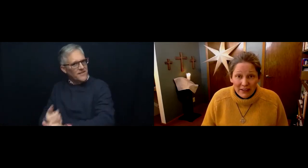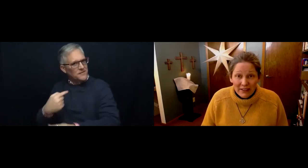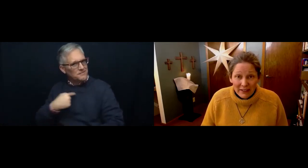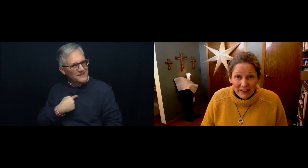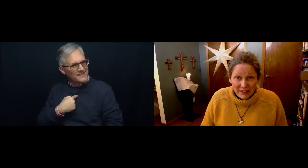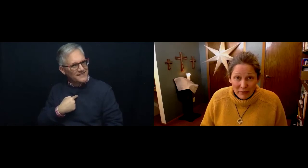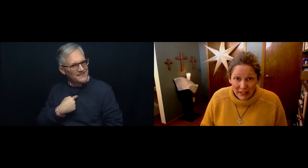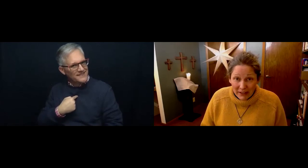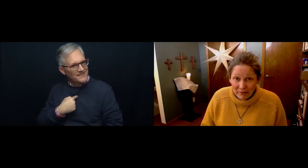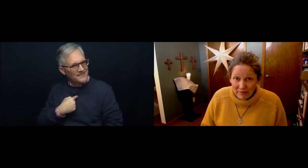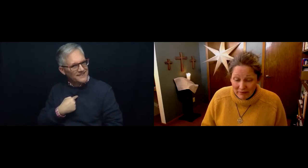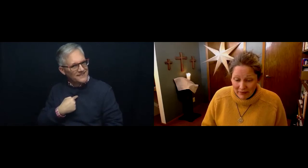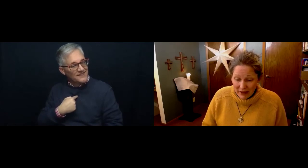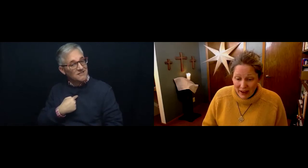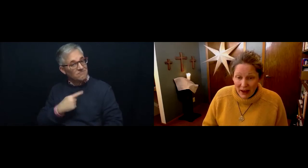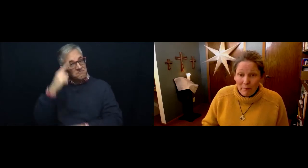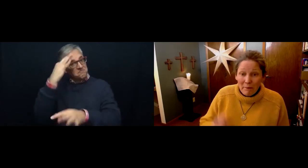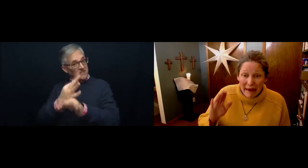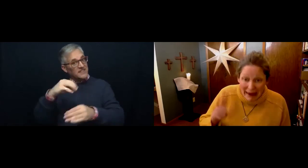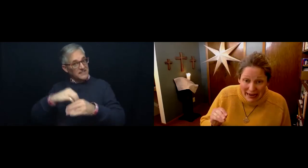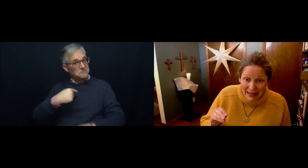Have faith in me.